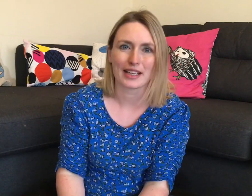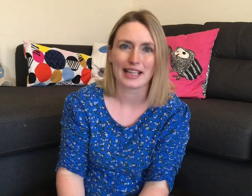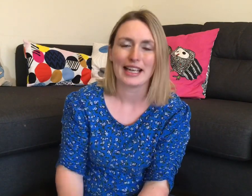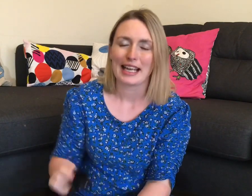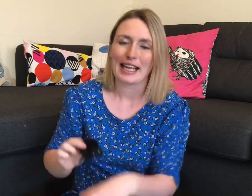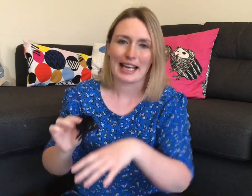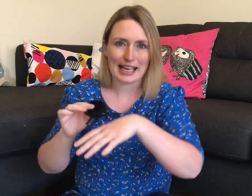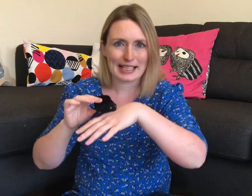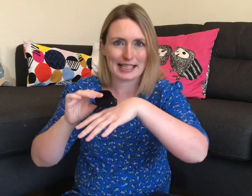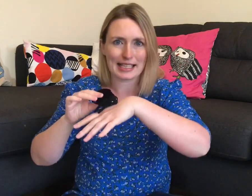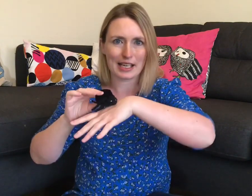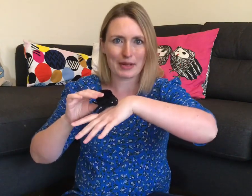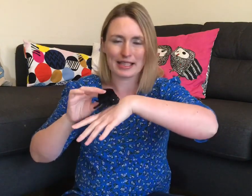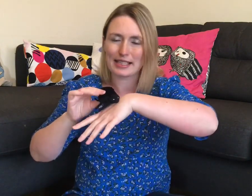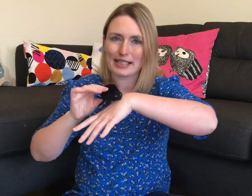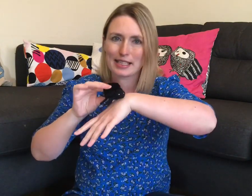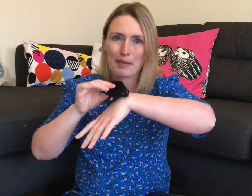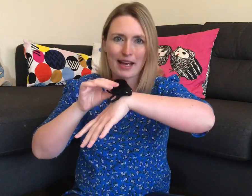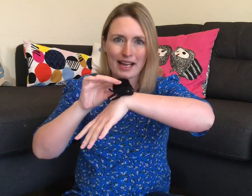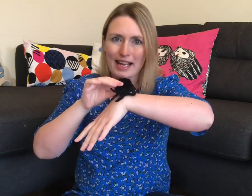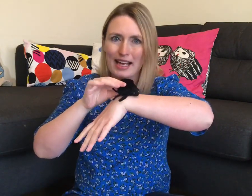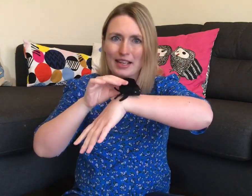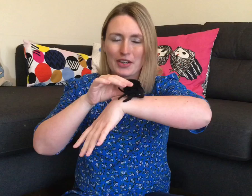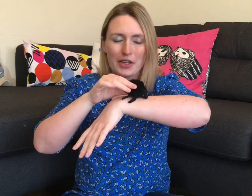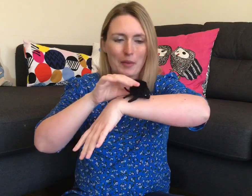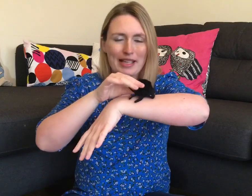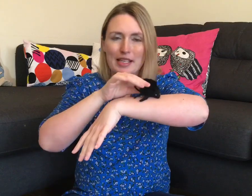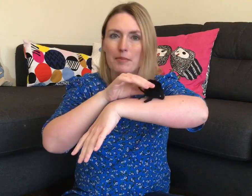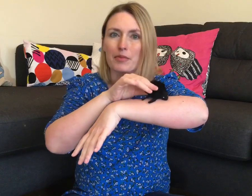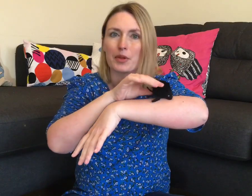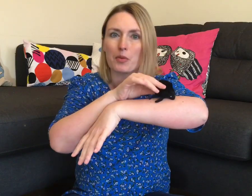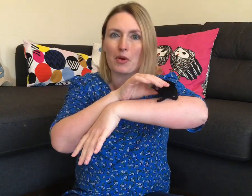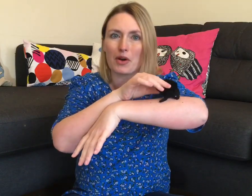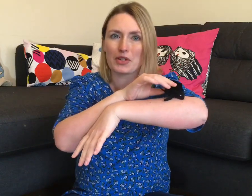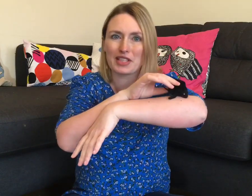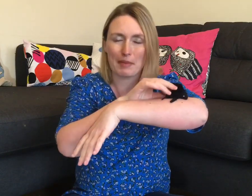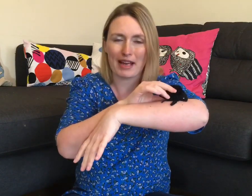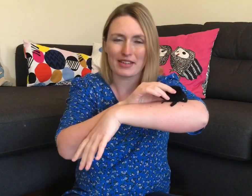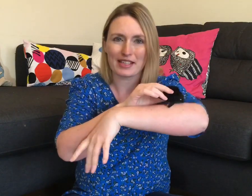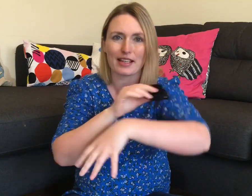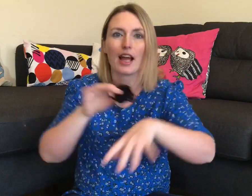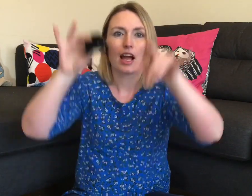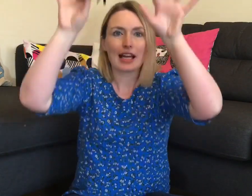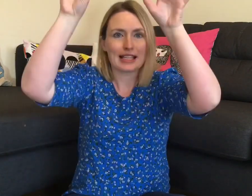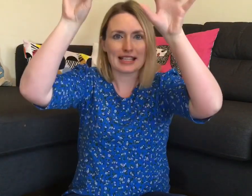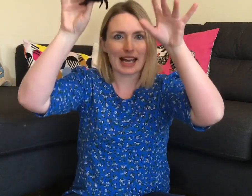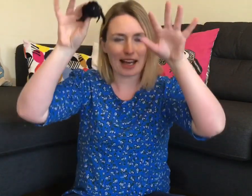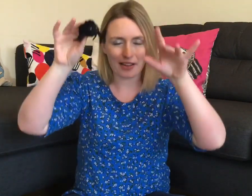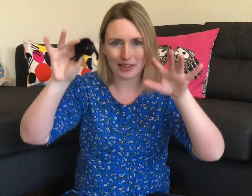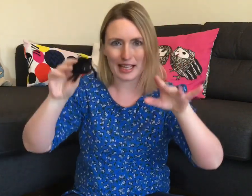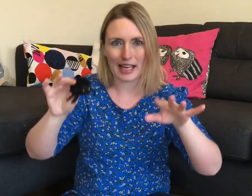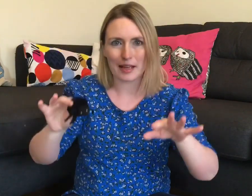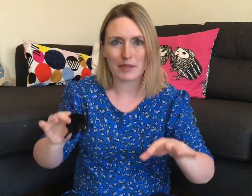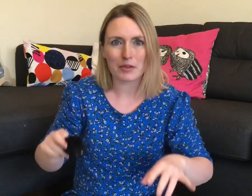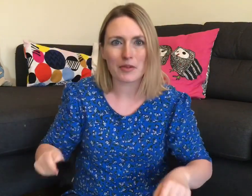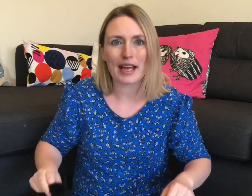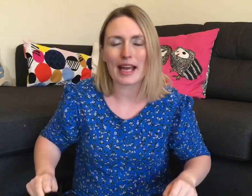Incy Wincy spider went up the water spout down came the rain